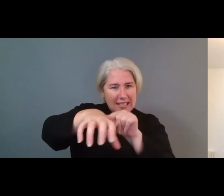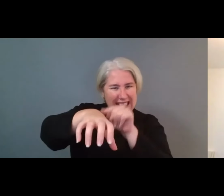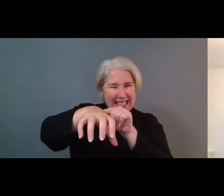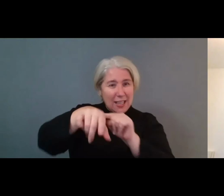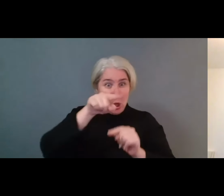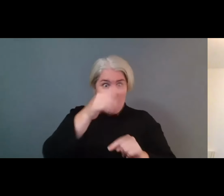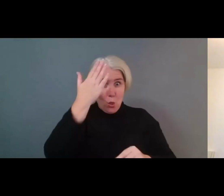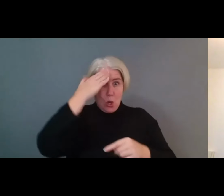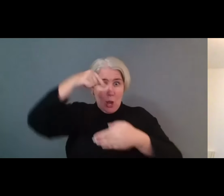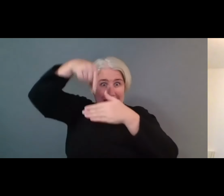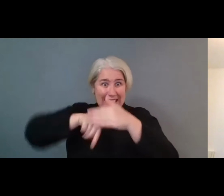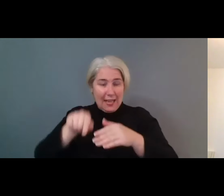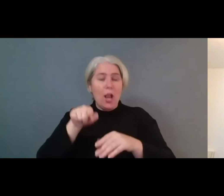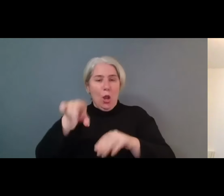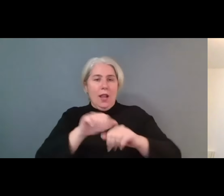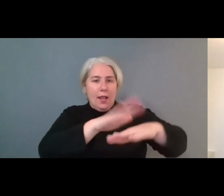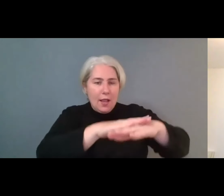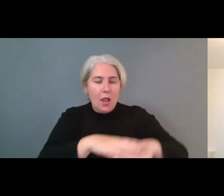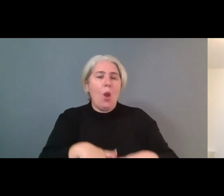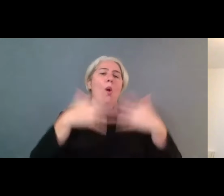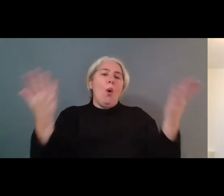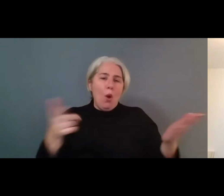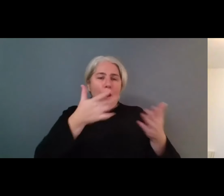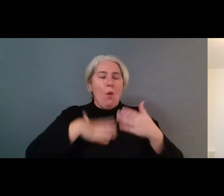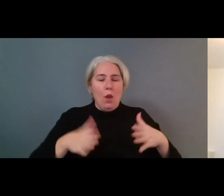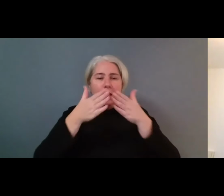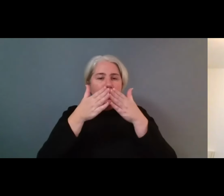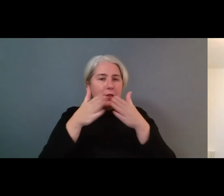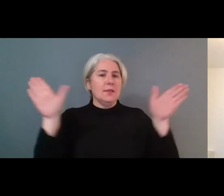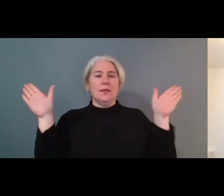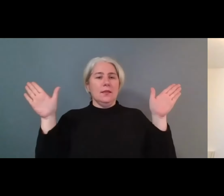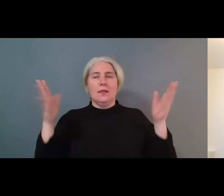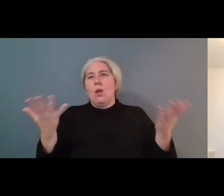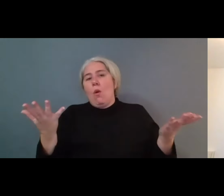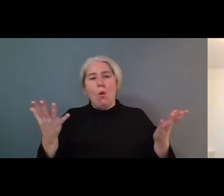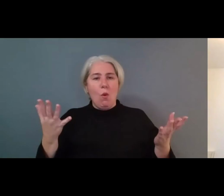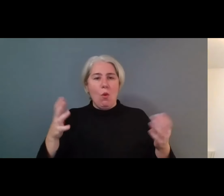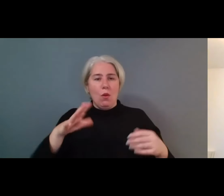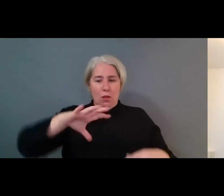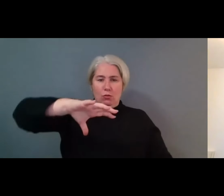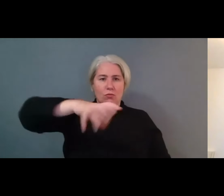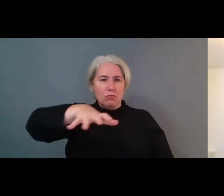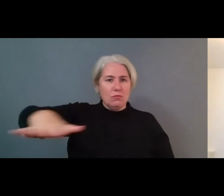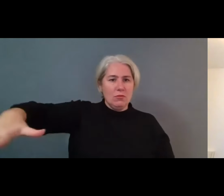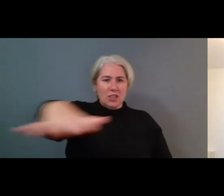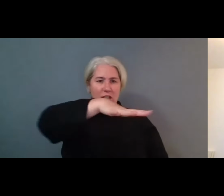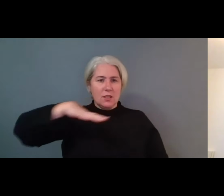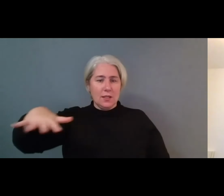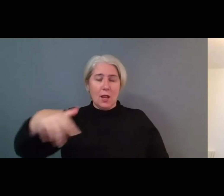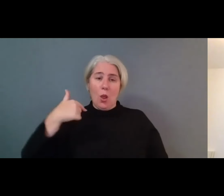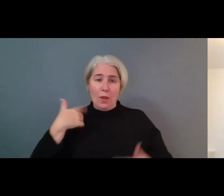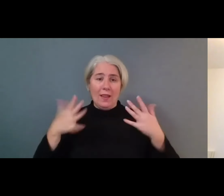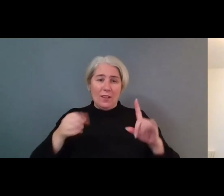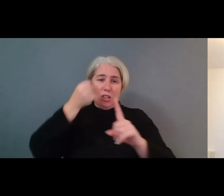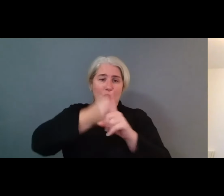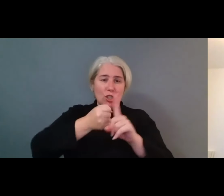about issues that are predominant in a particular region. For example, we did a lot of advocacy on the